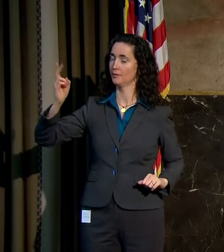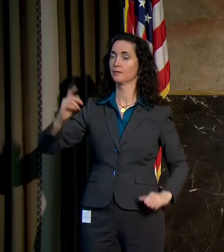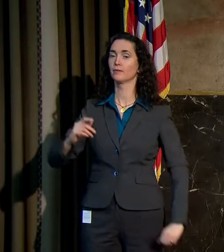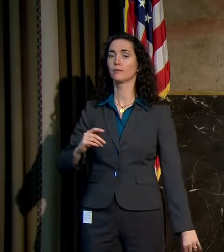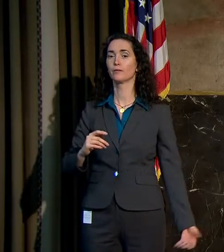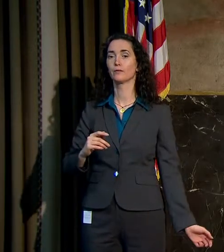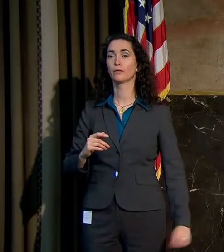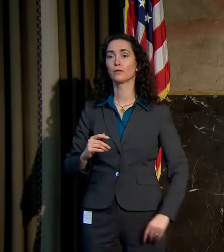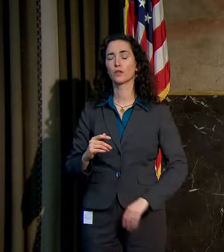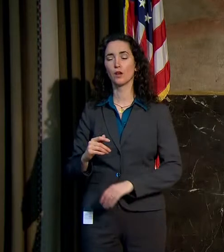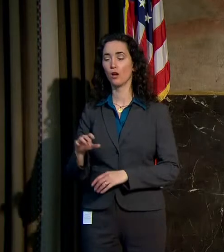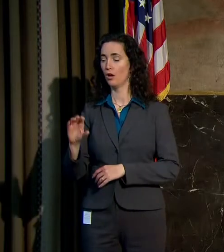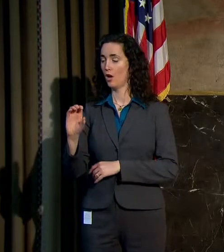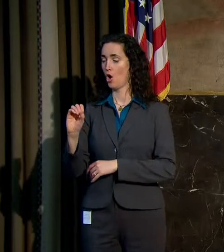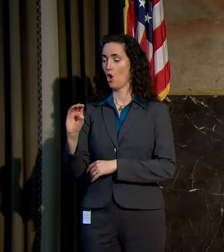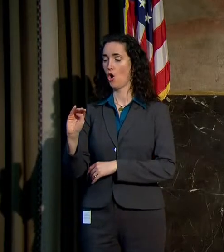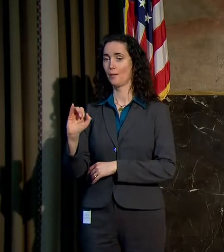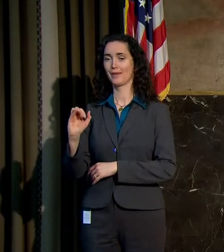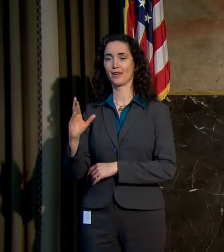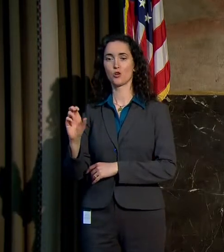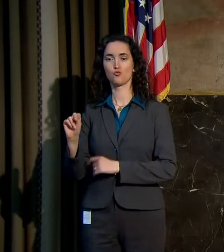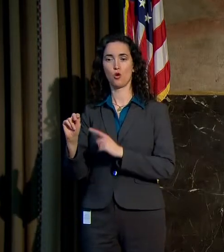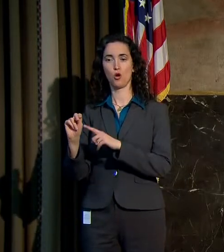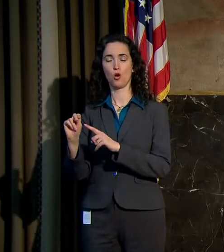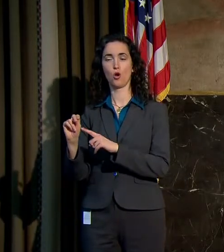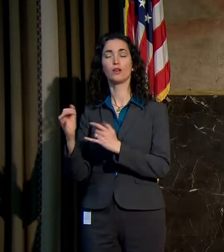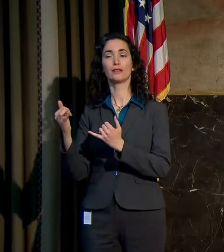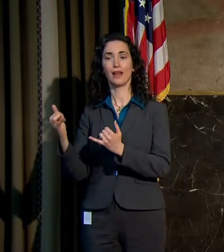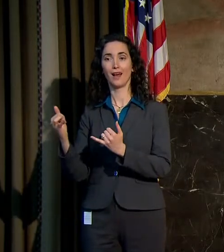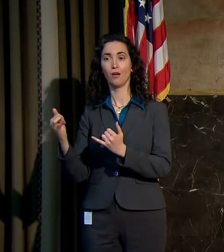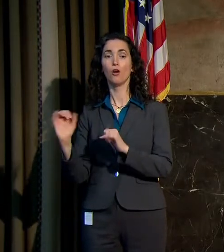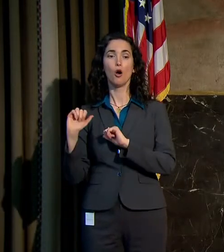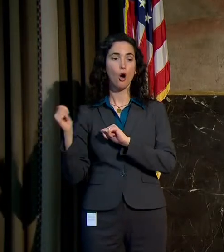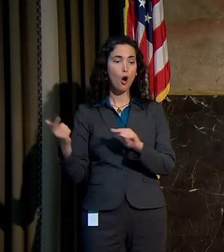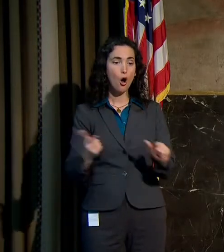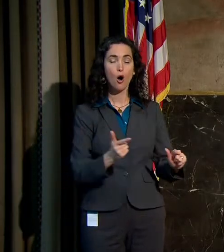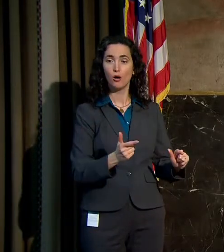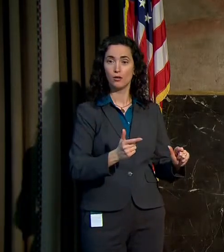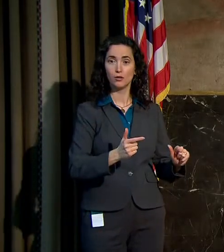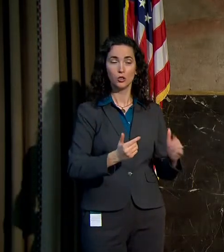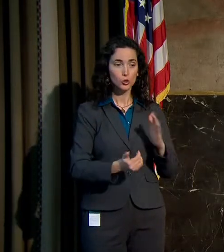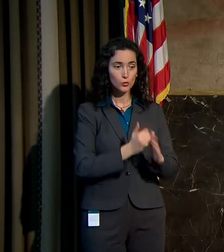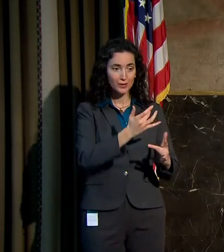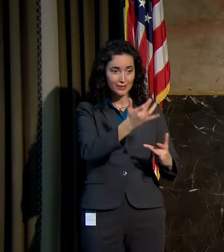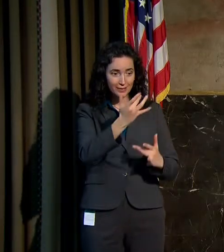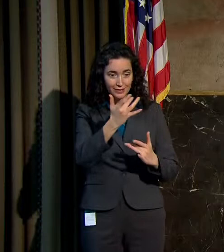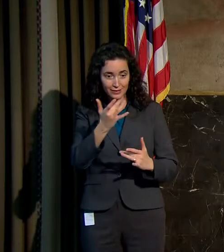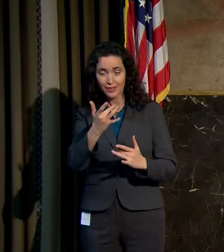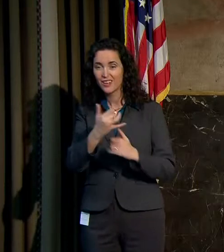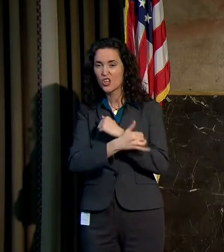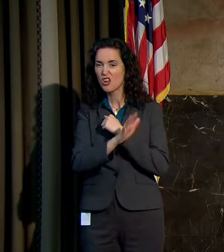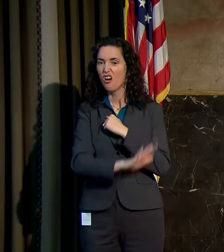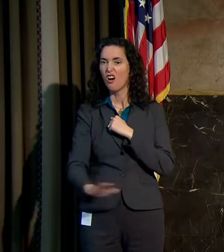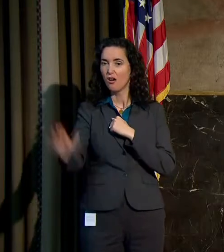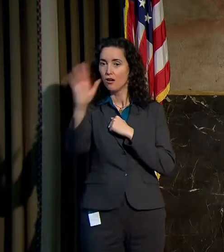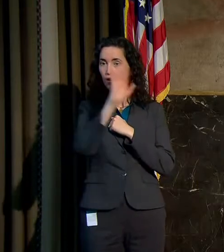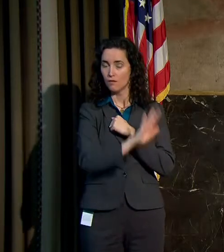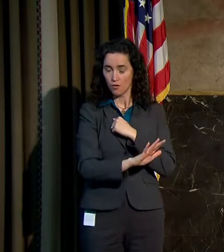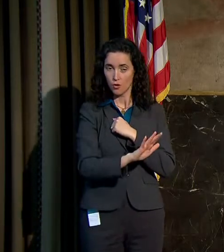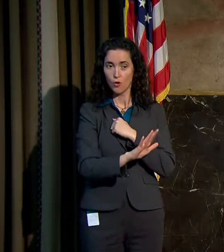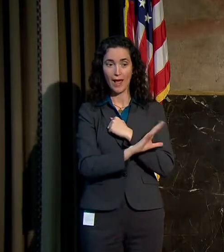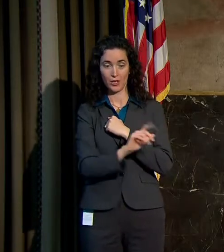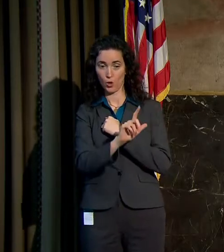this Omicron surge. Omicron is over 99% of all new cases nationwide and here